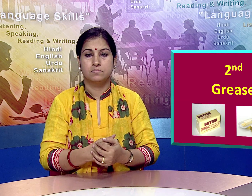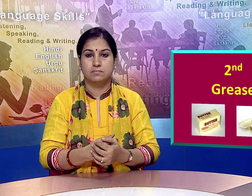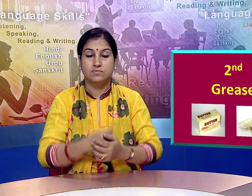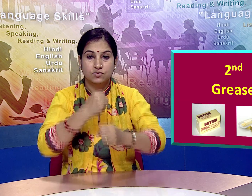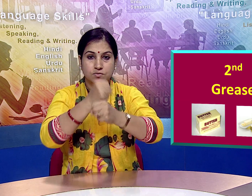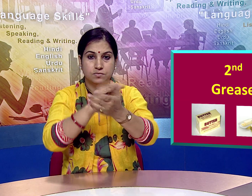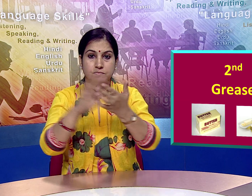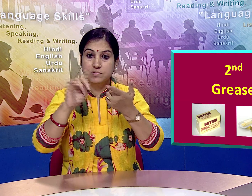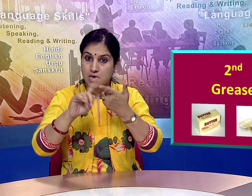ghee,